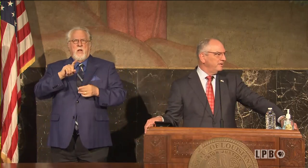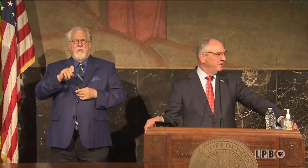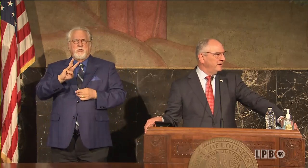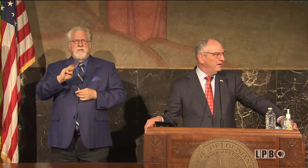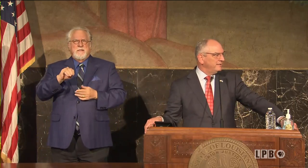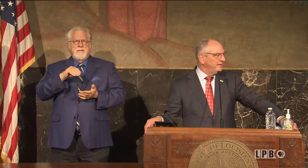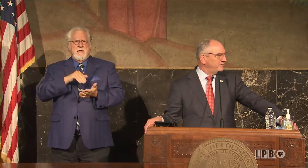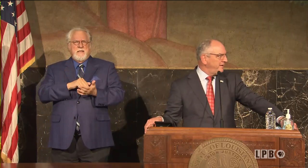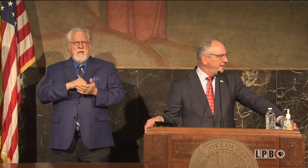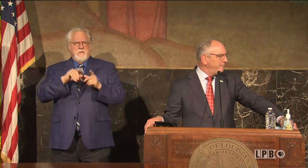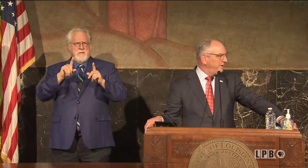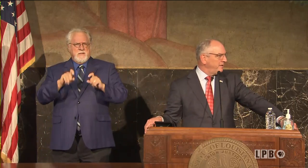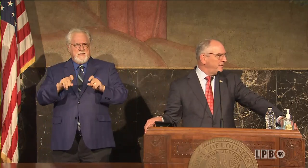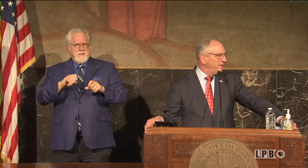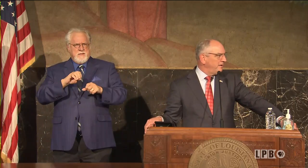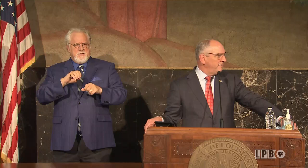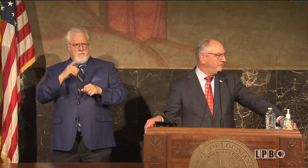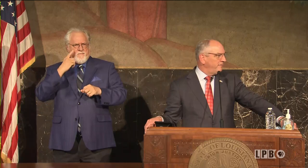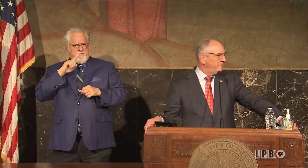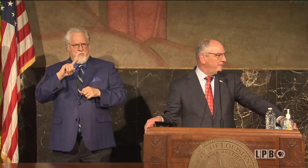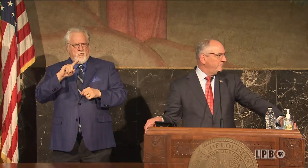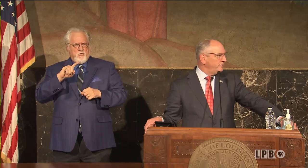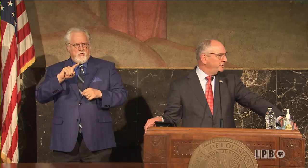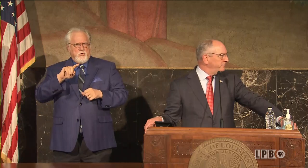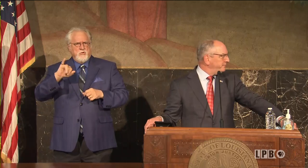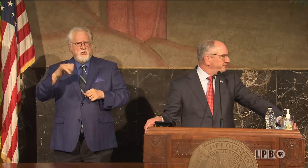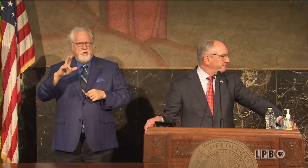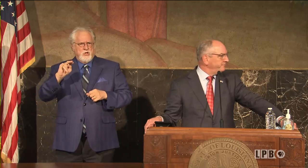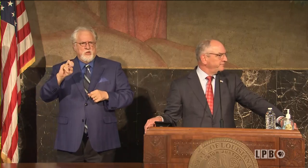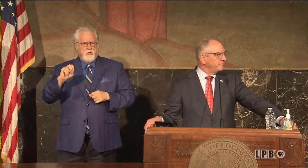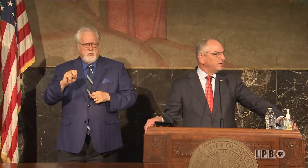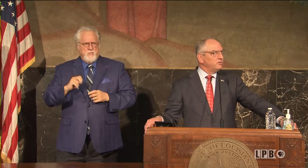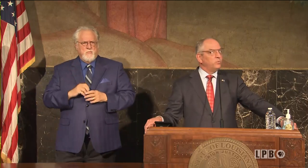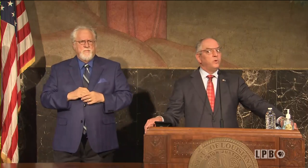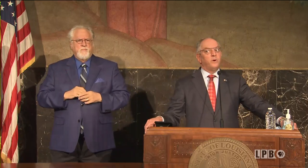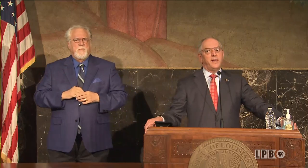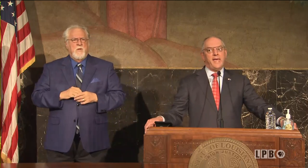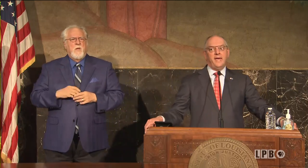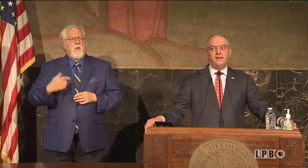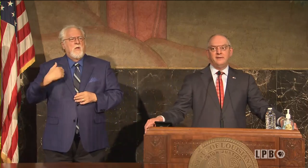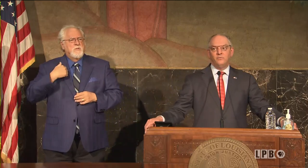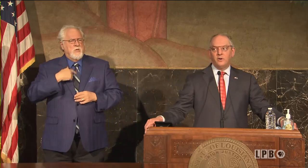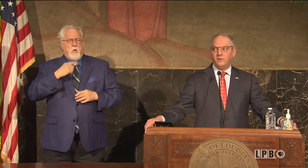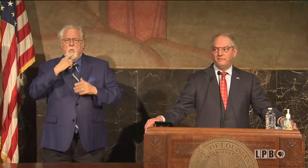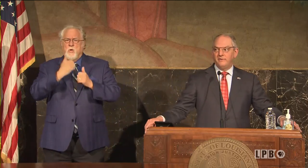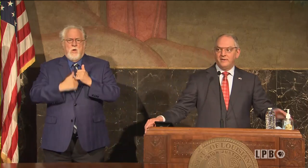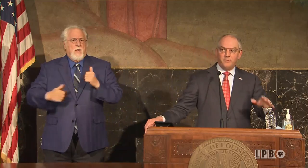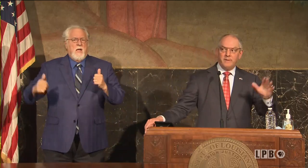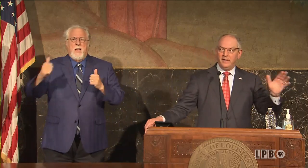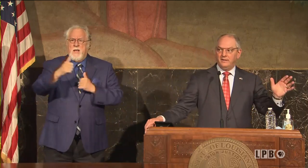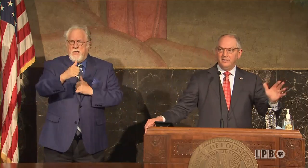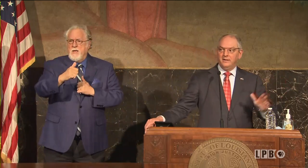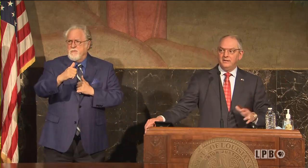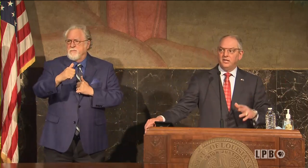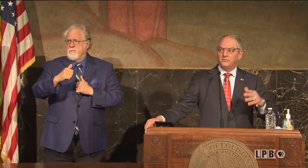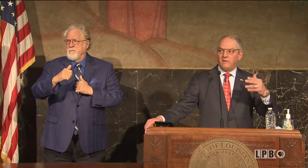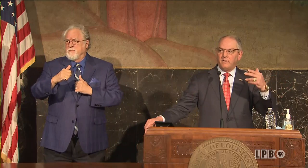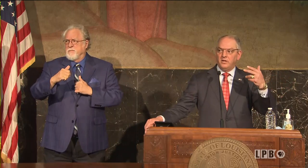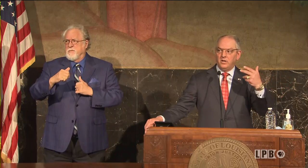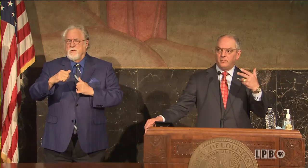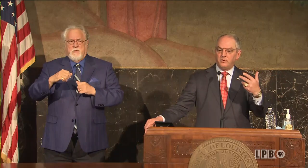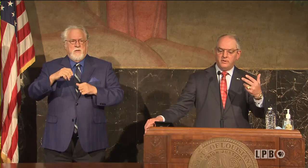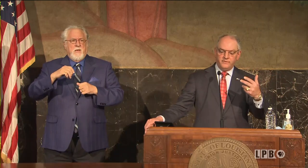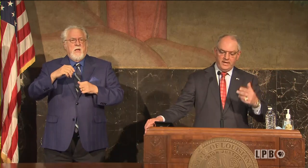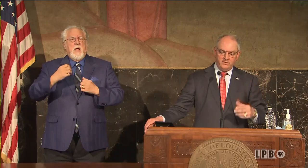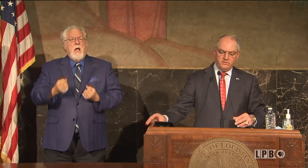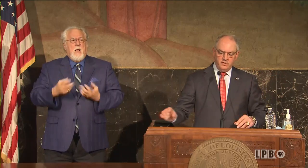160,000 tested in the month of June. So we're way ahead of where we've ever been thus